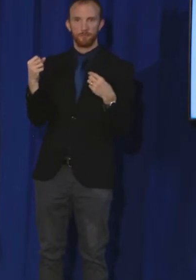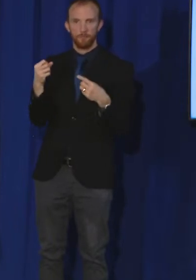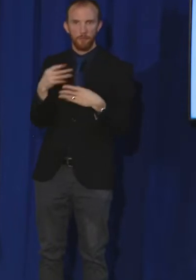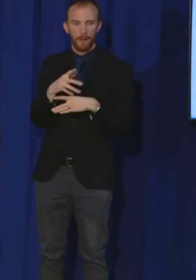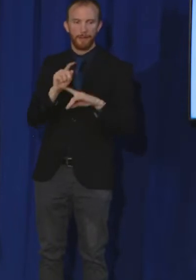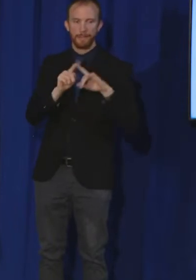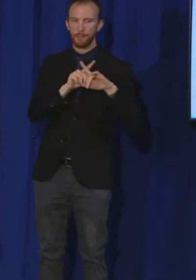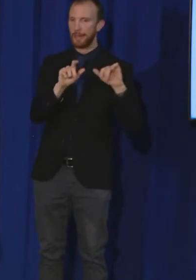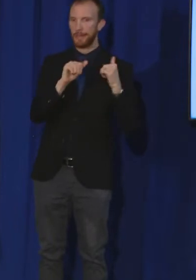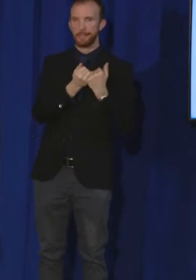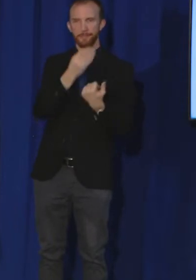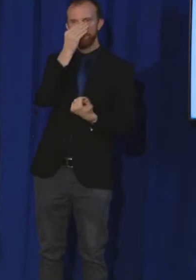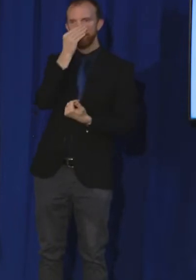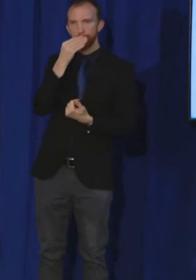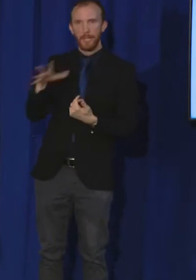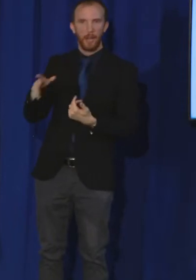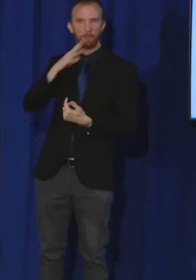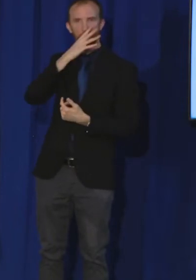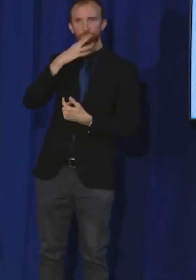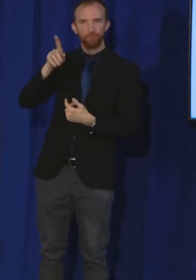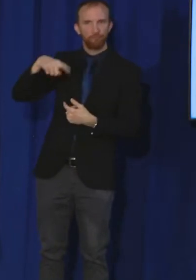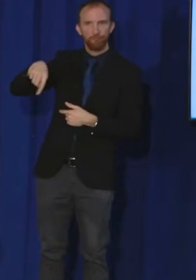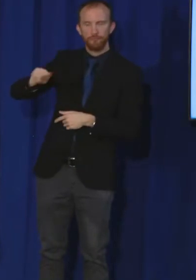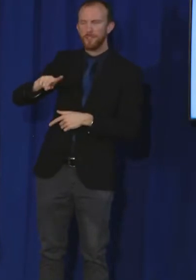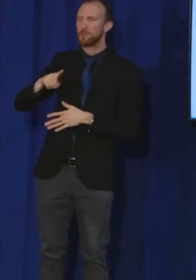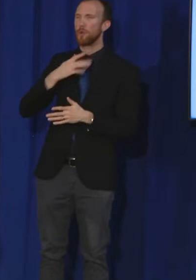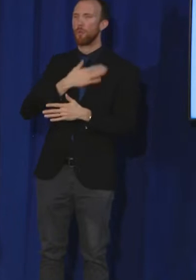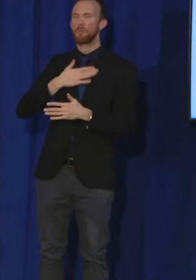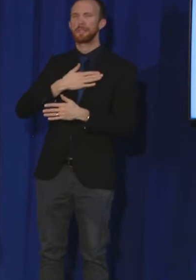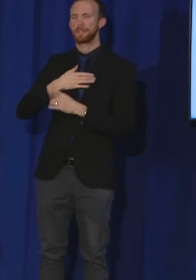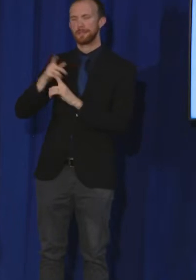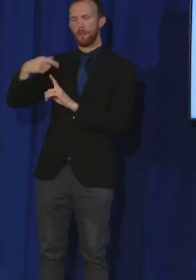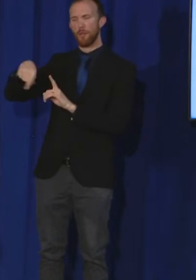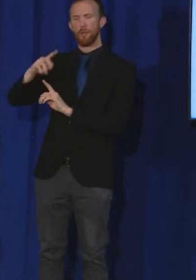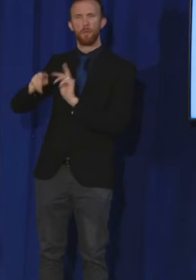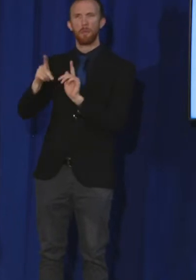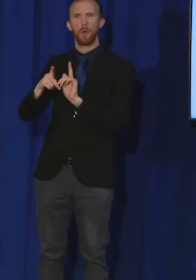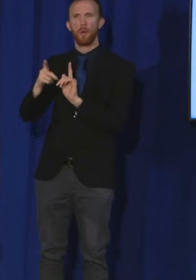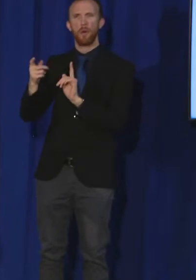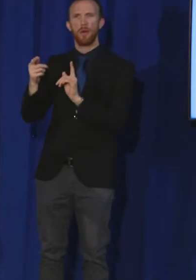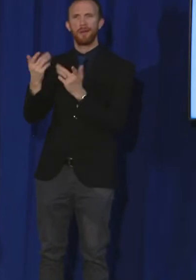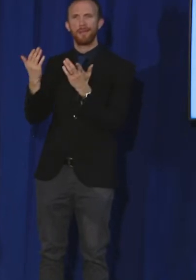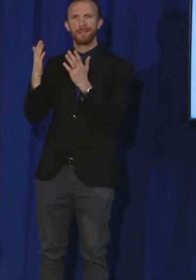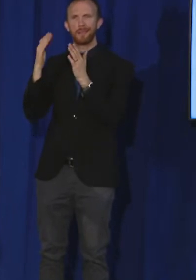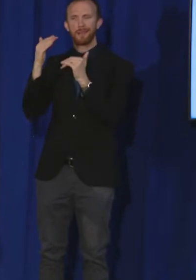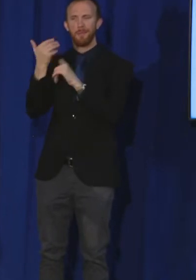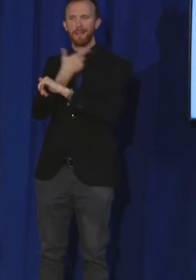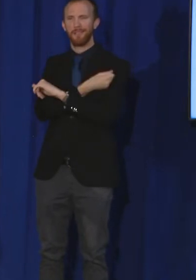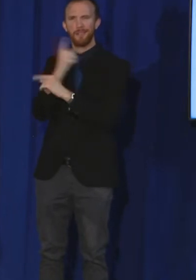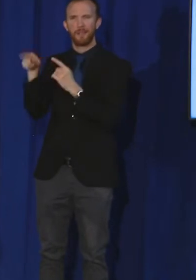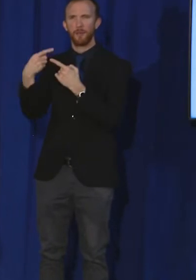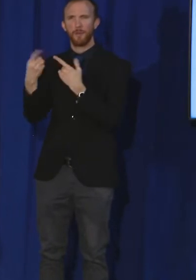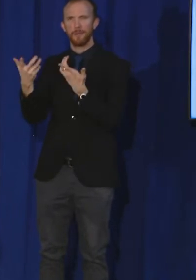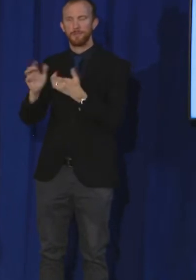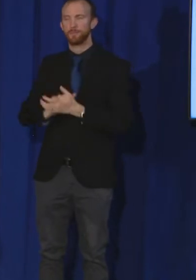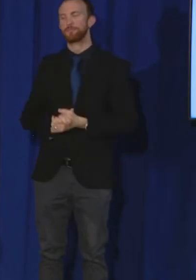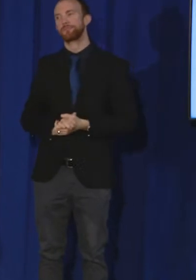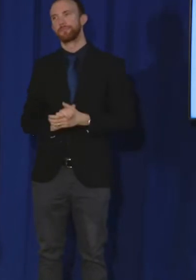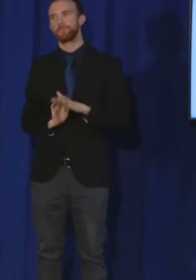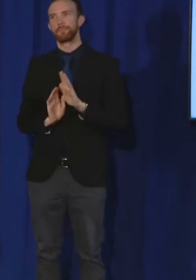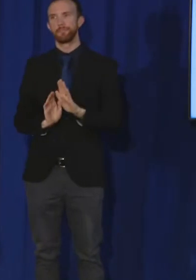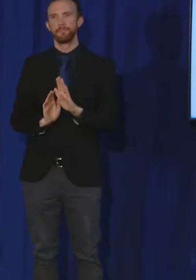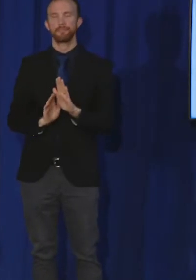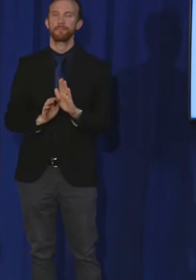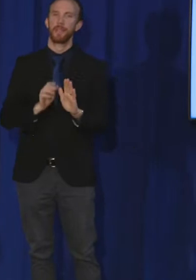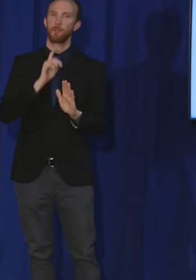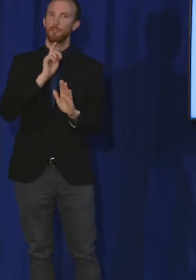Dr. Arwady, can you explain when those workers can expect to be vaccinated? Yes. So it depends a little